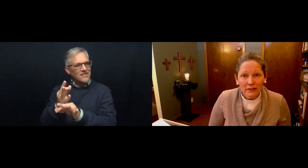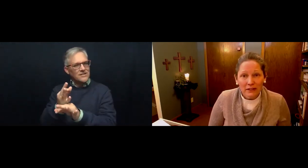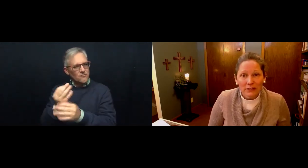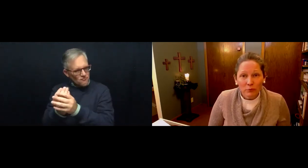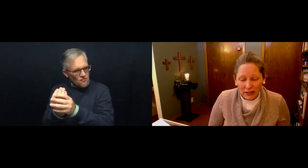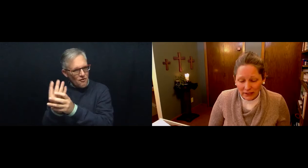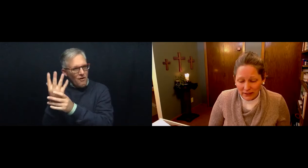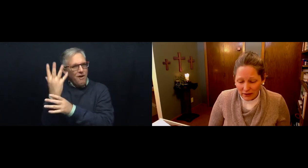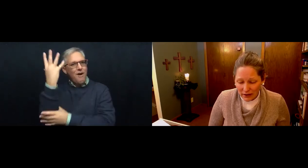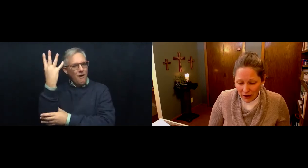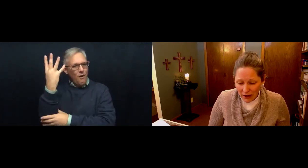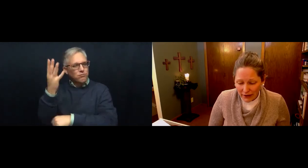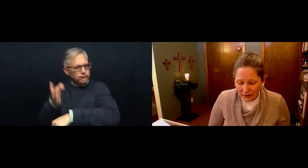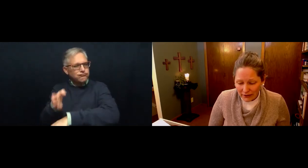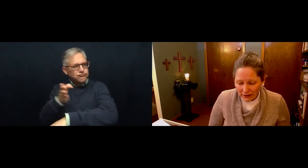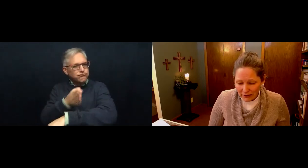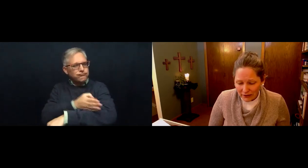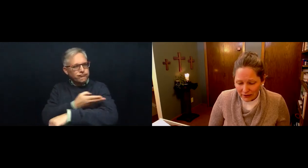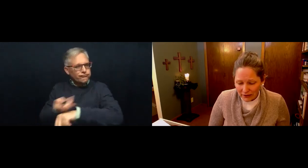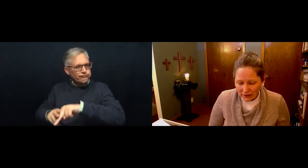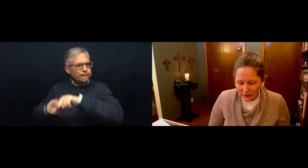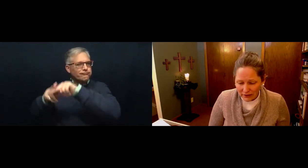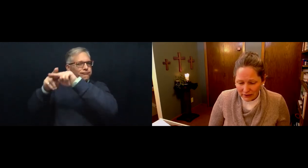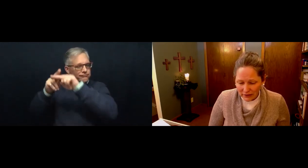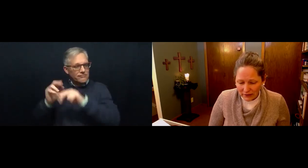Faith that depends on God.